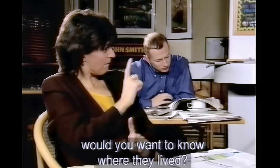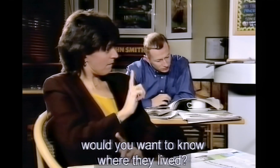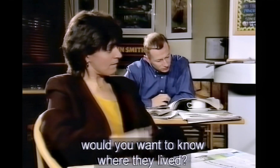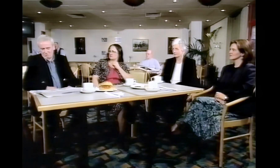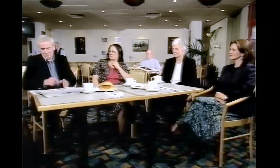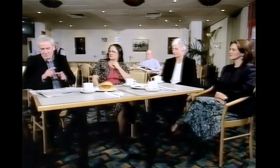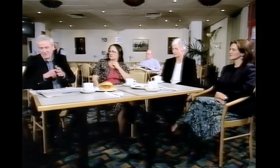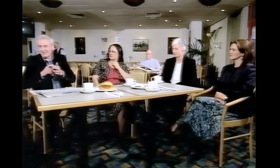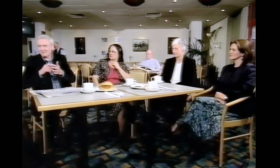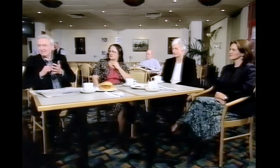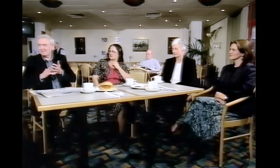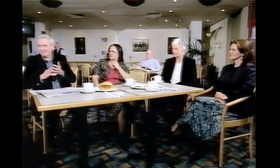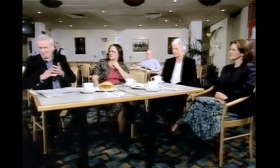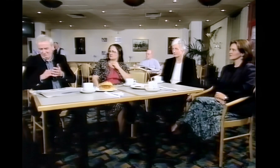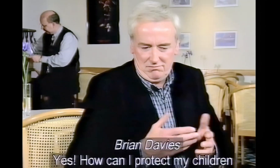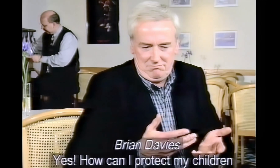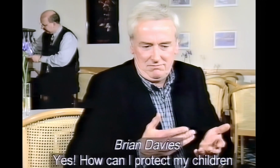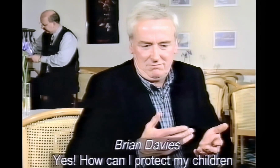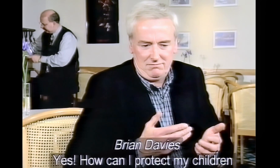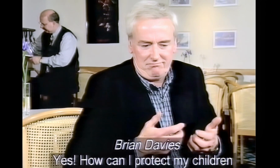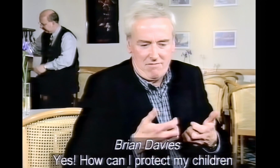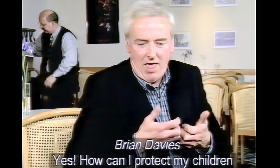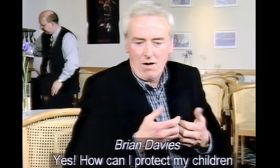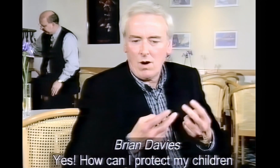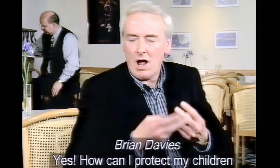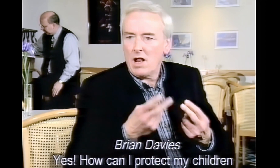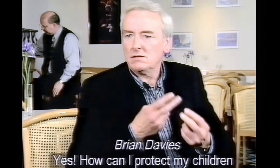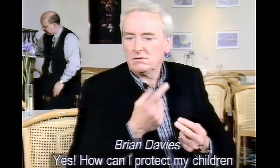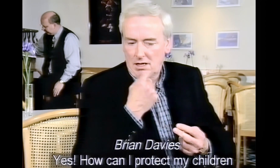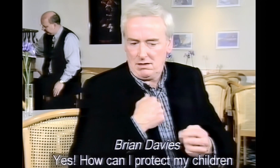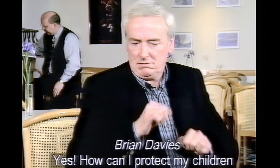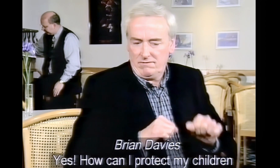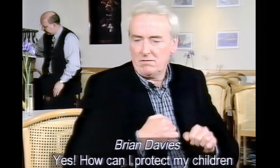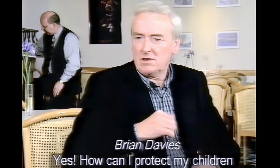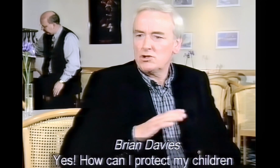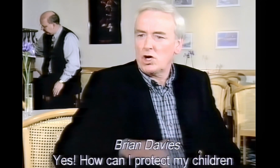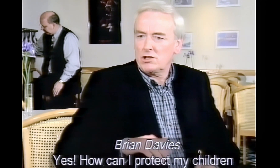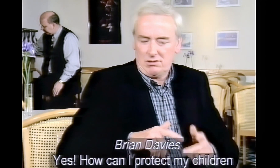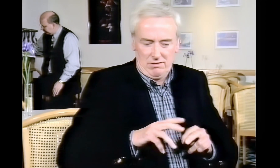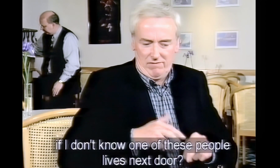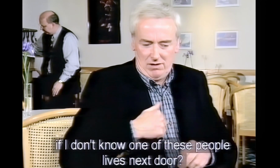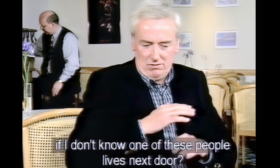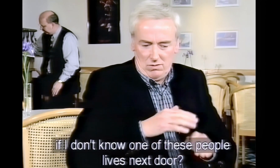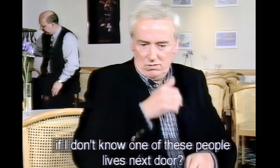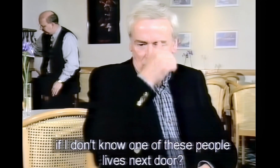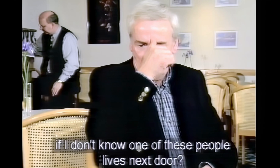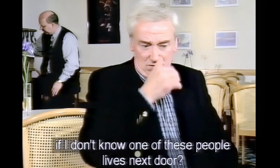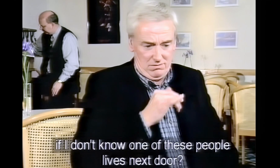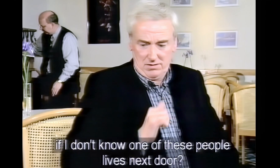Well, yes, because how else can I protect my children if I don't know that one of these people lives next door? If something